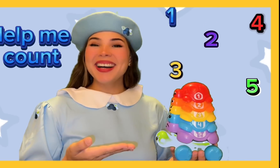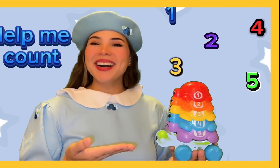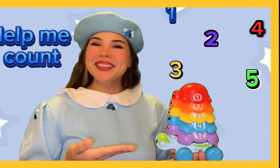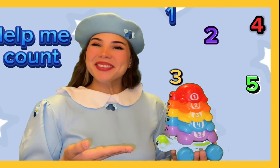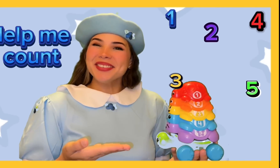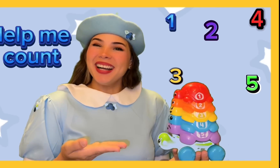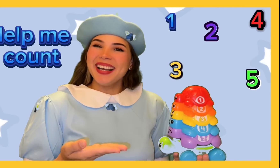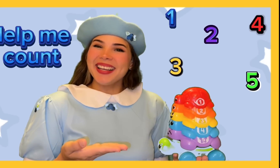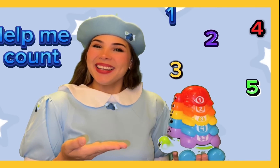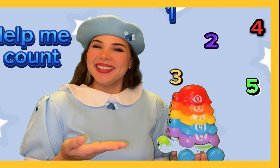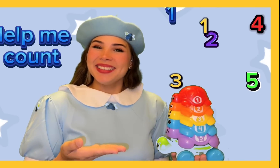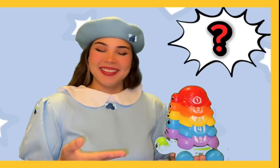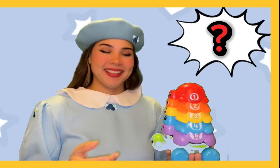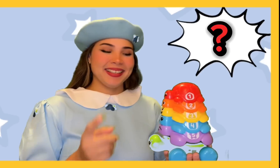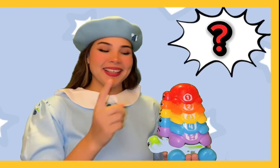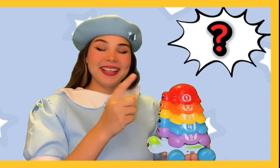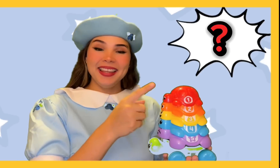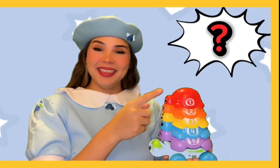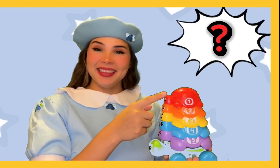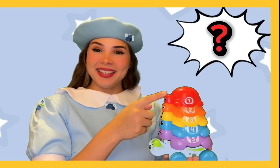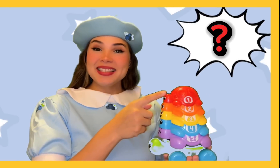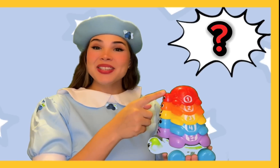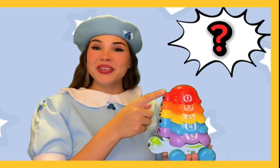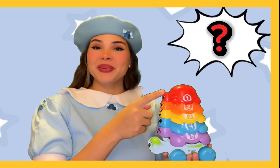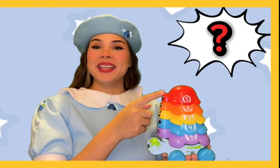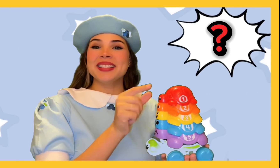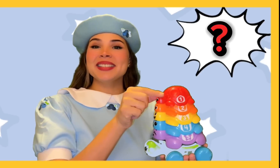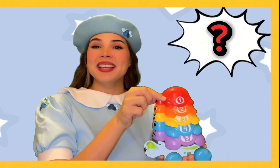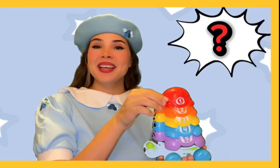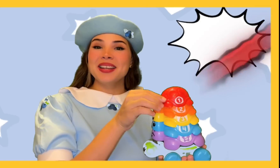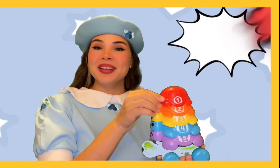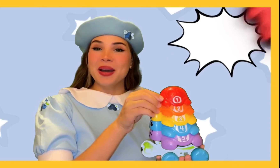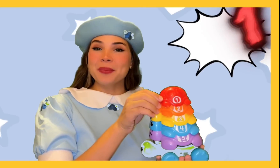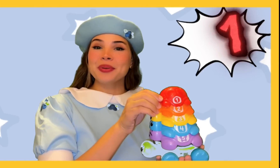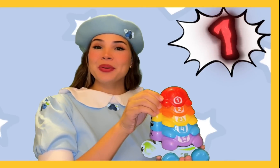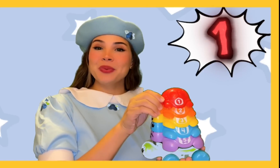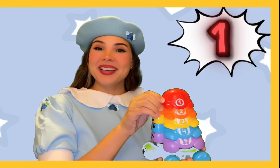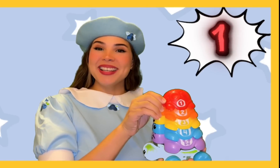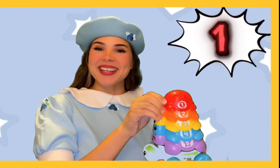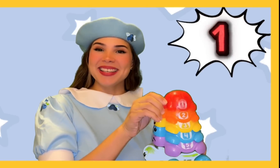All right. This turtle is number 1.